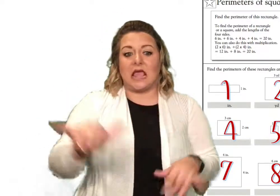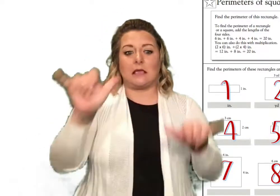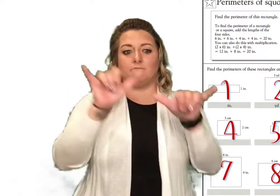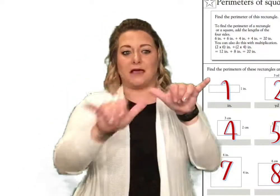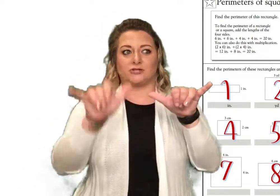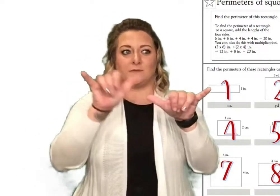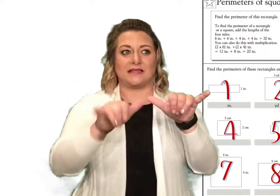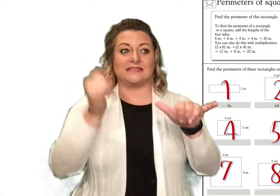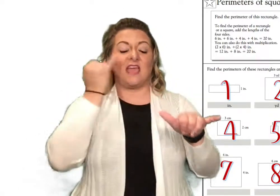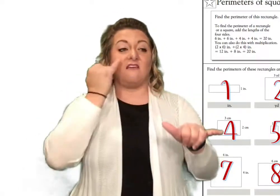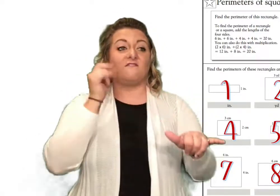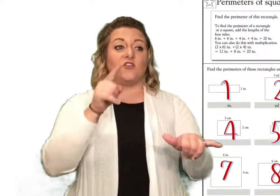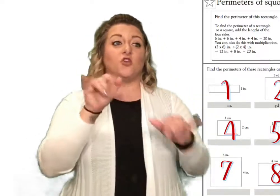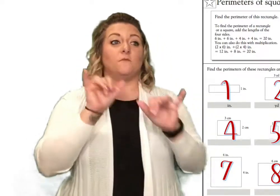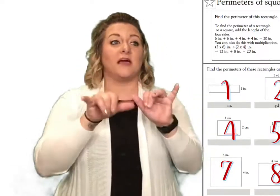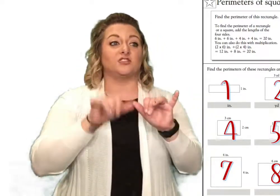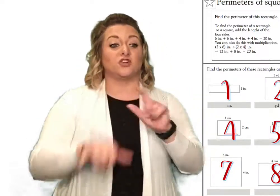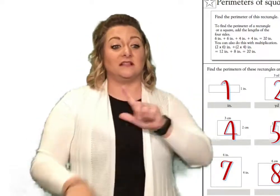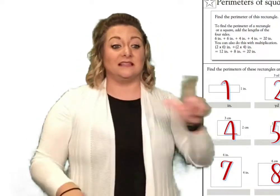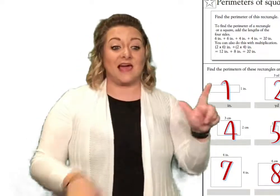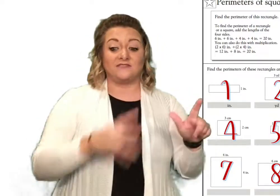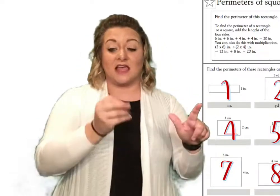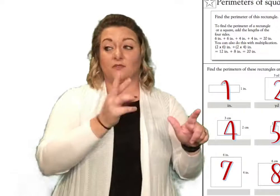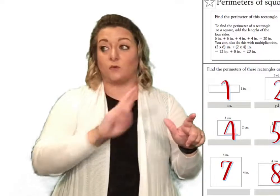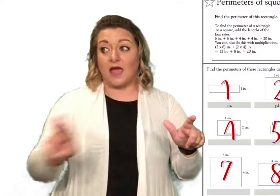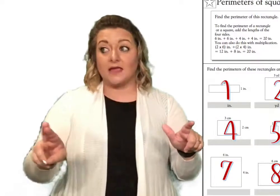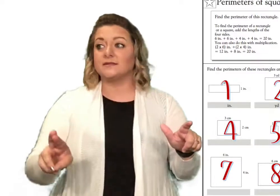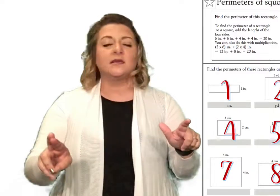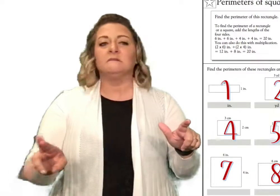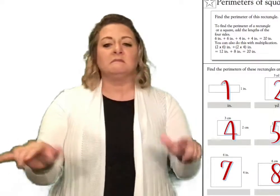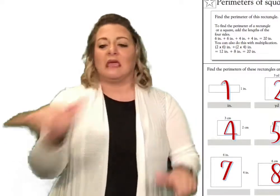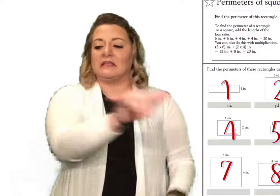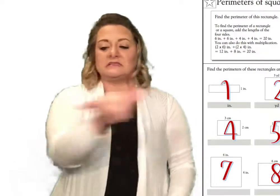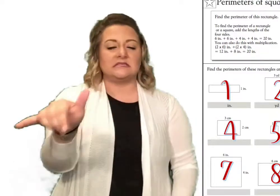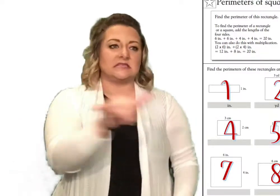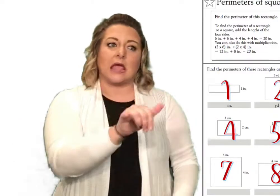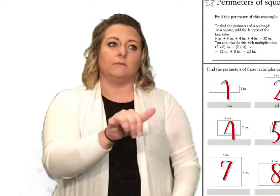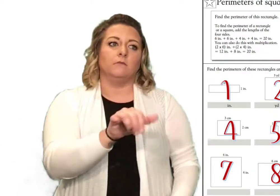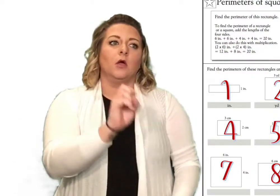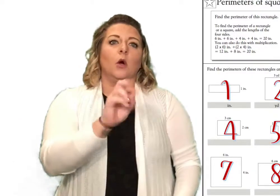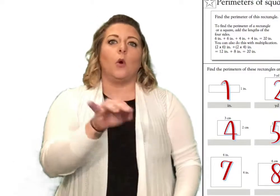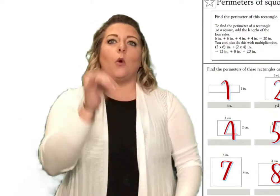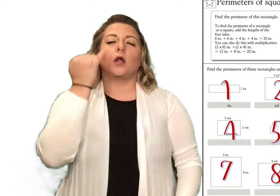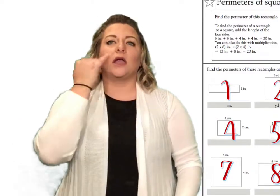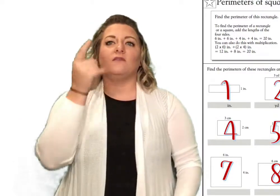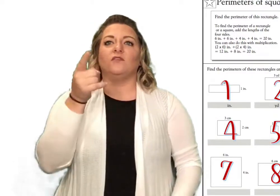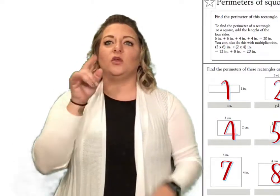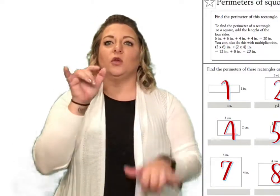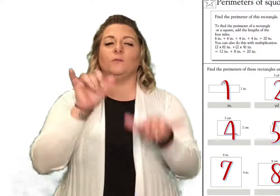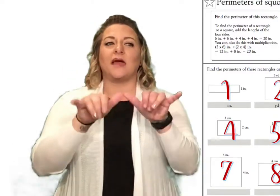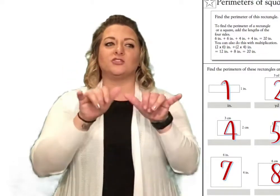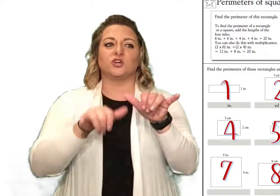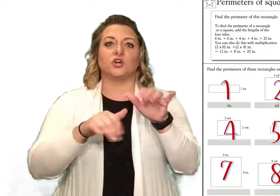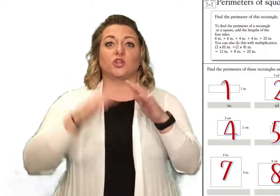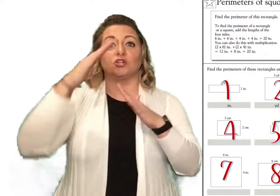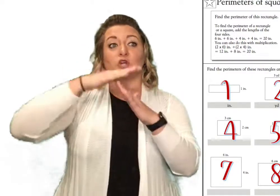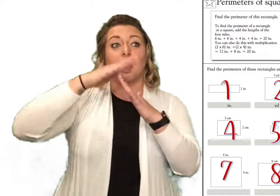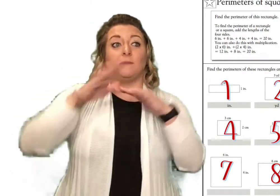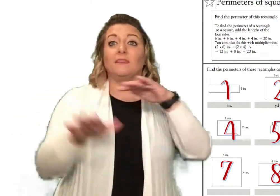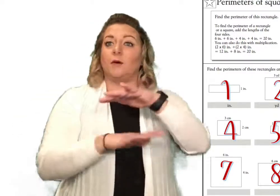same measurements. If you measure the left and the right, it's the same. or if you measure the top and the